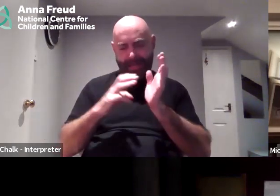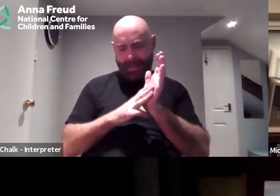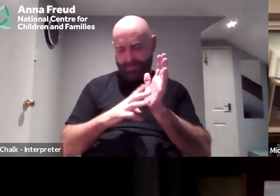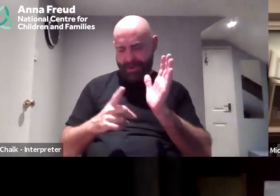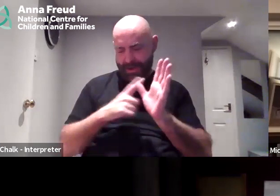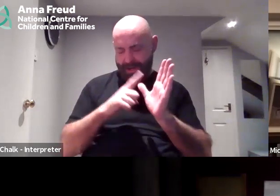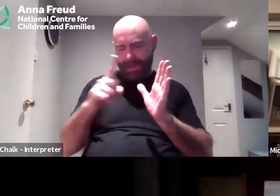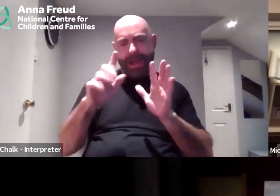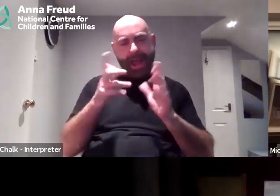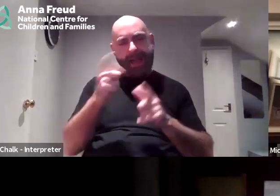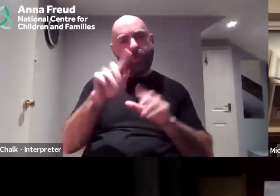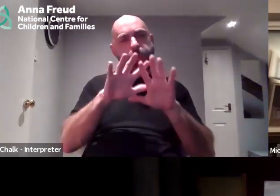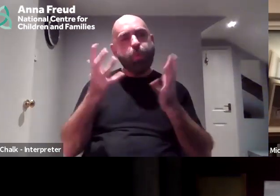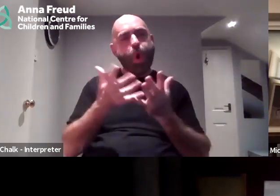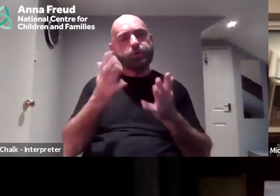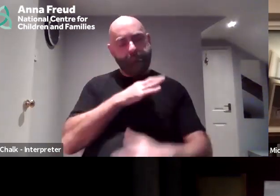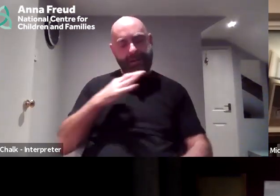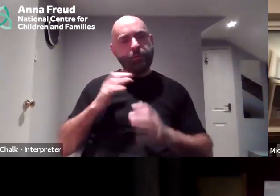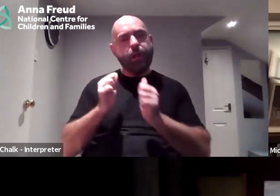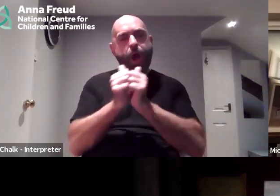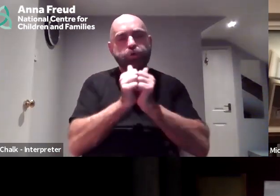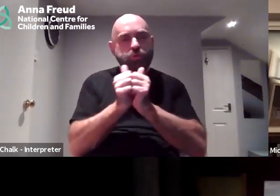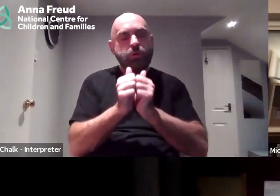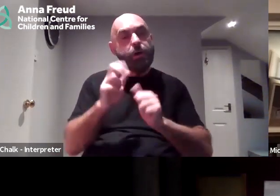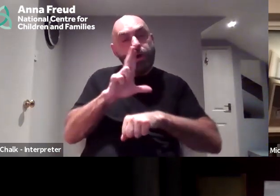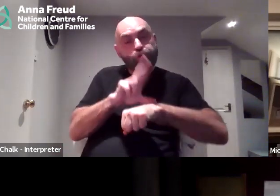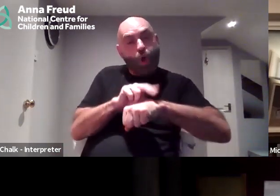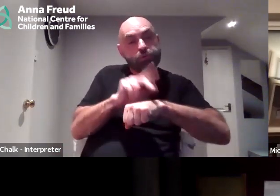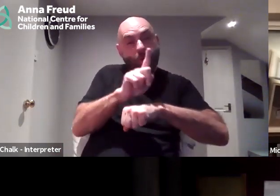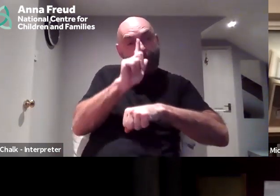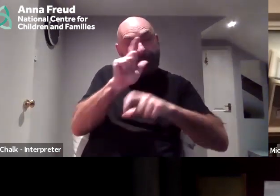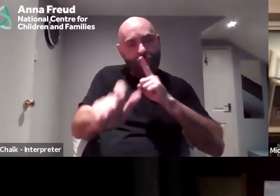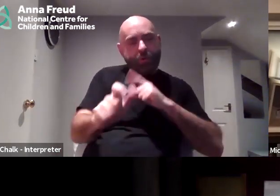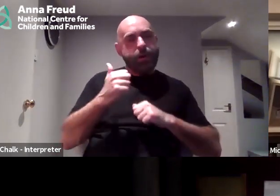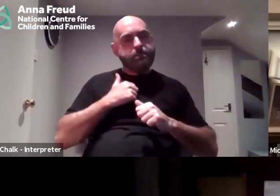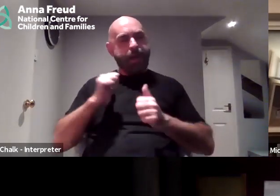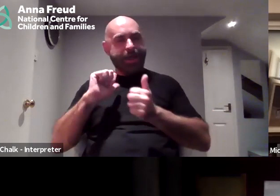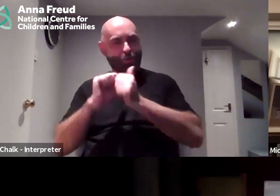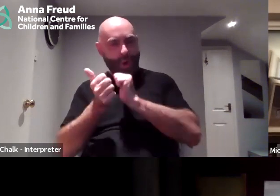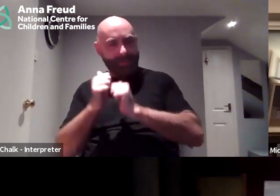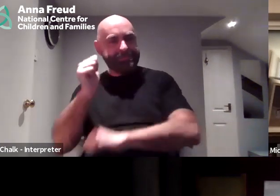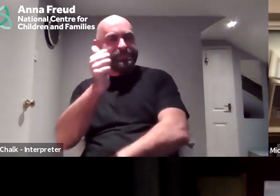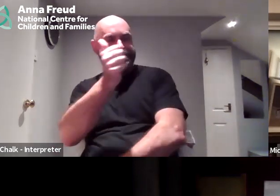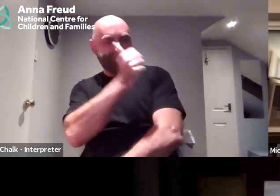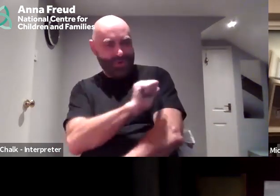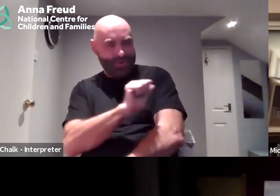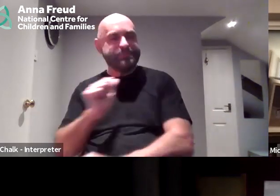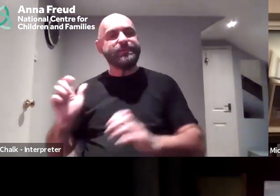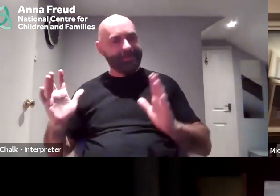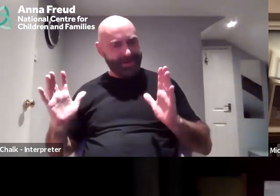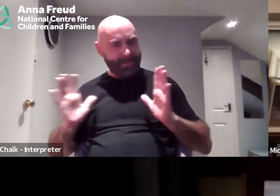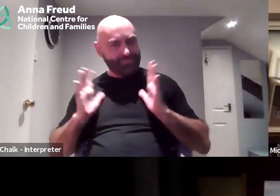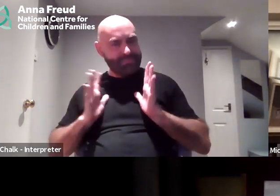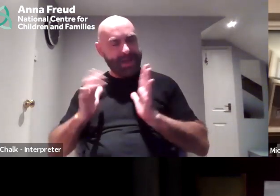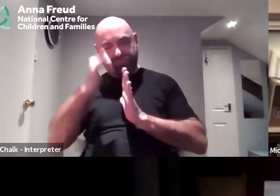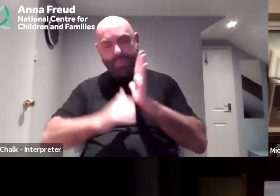of the World Medical Association, on what doctors can do. And now my colleagues in the nursing profession have prepared a